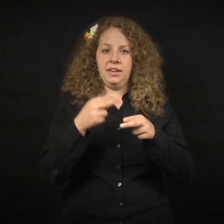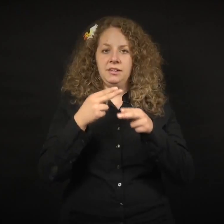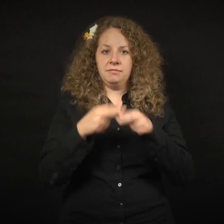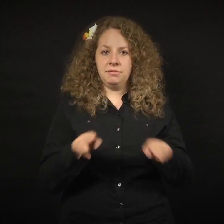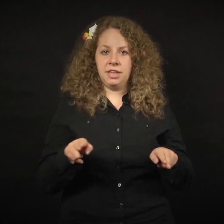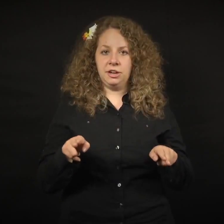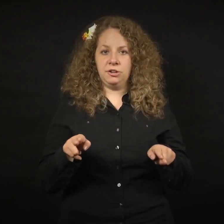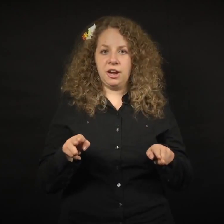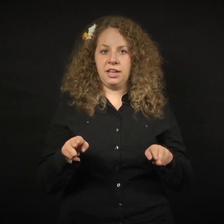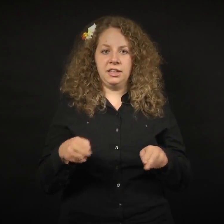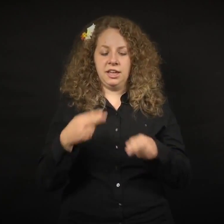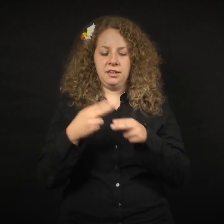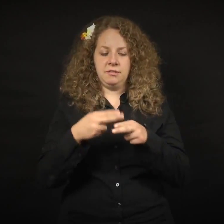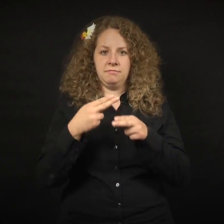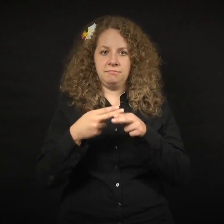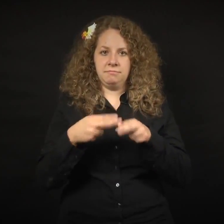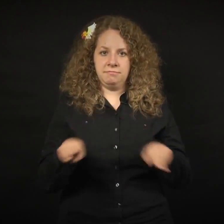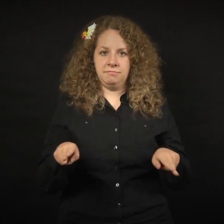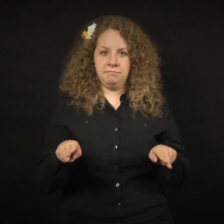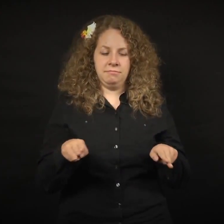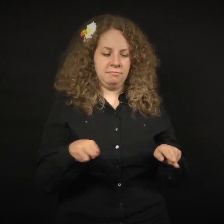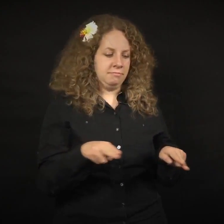Egg, like you're cracking an egg.